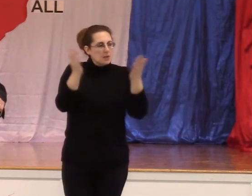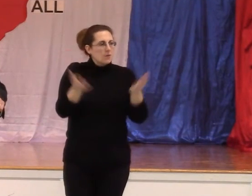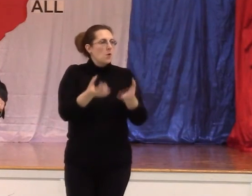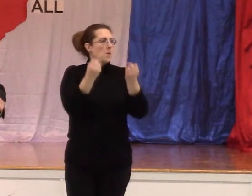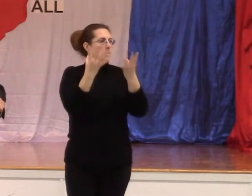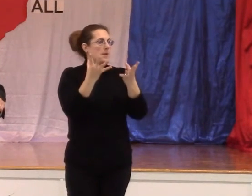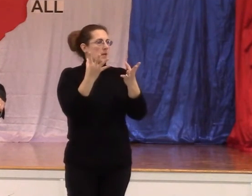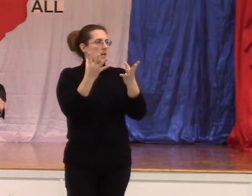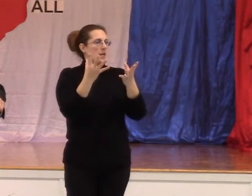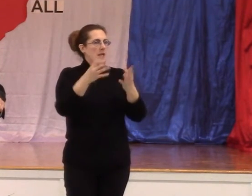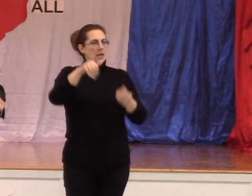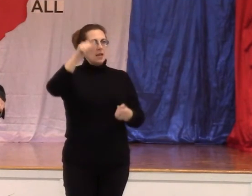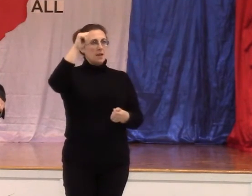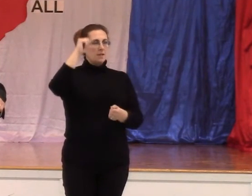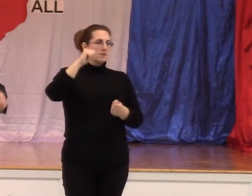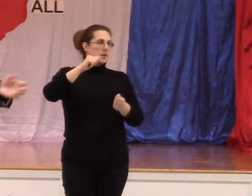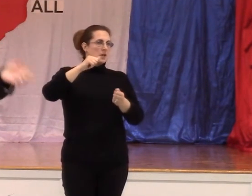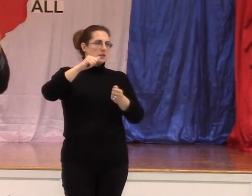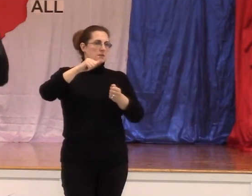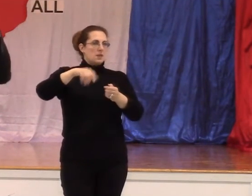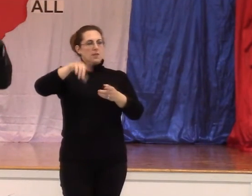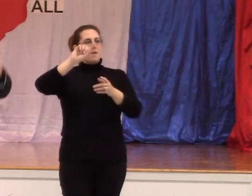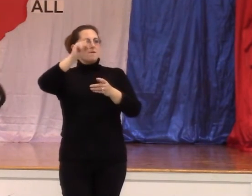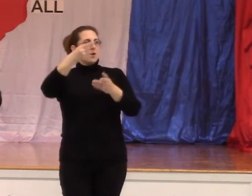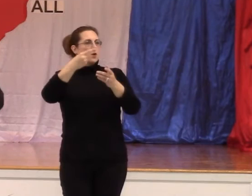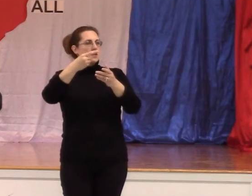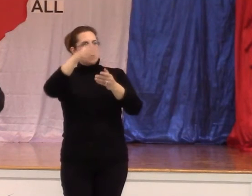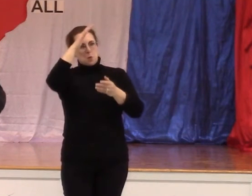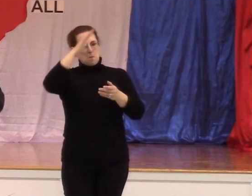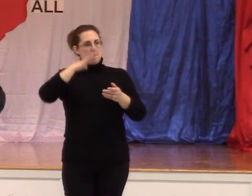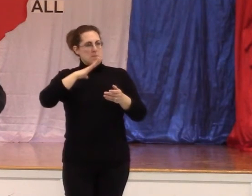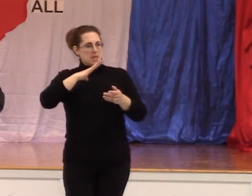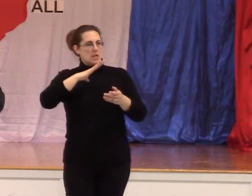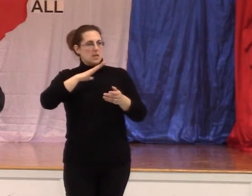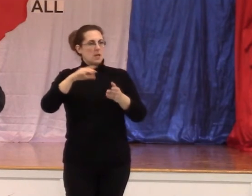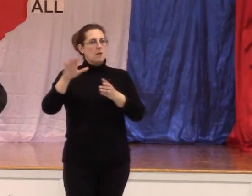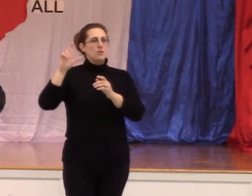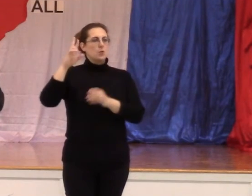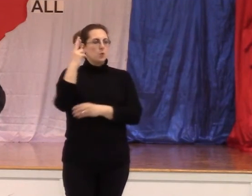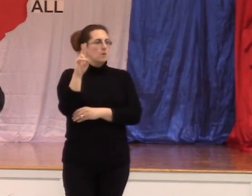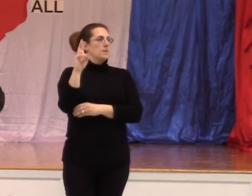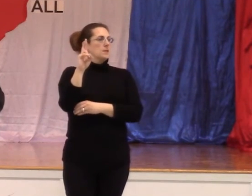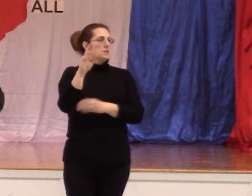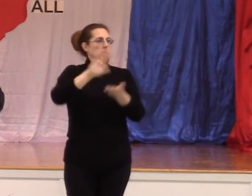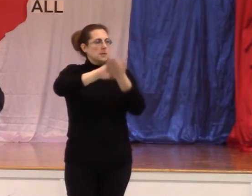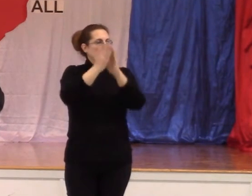of the fathers of the Radical Reformation that later become Amish, Mennonite, and so forth, right?